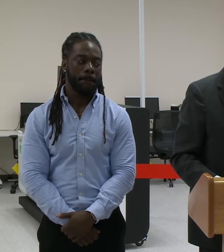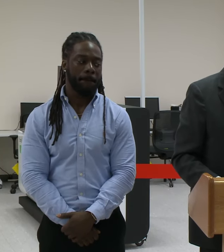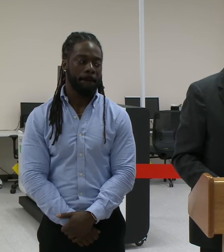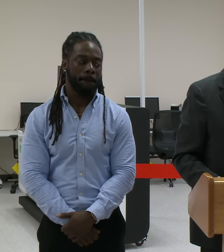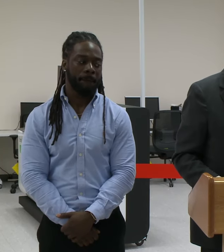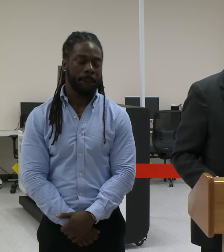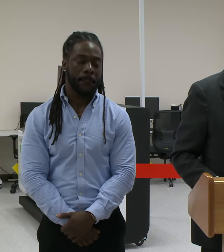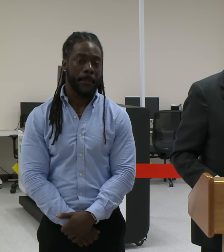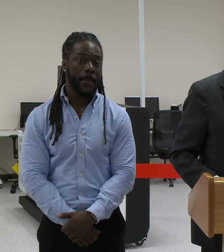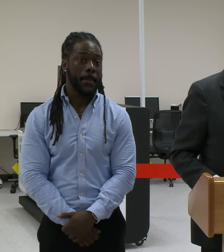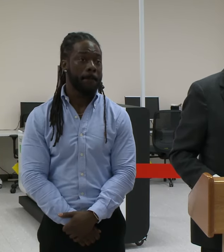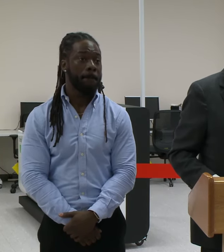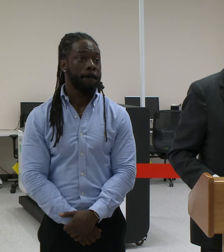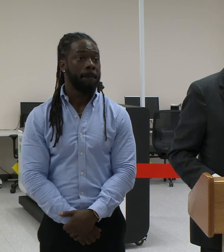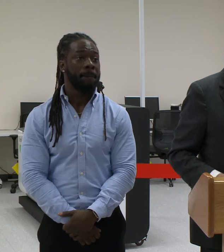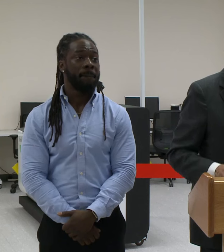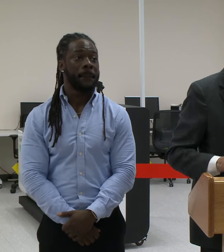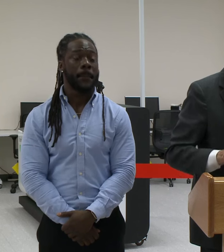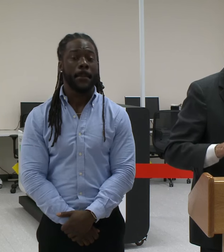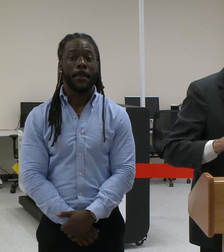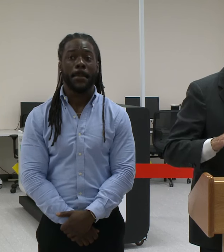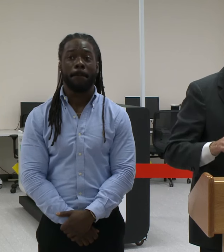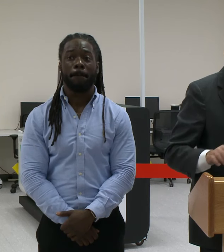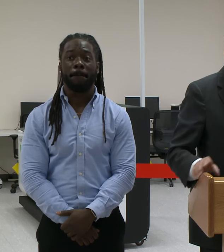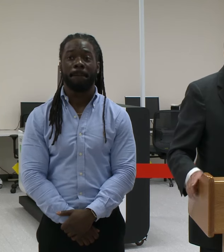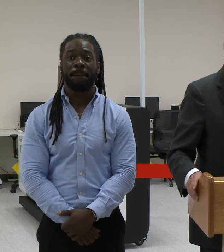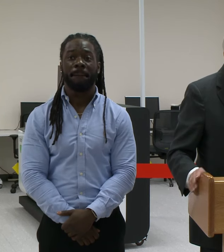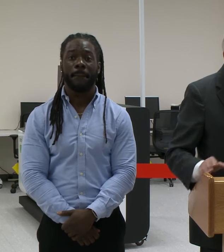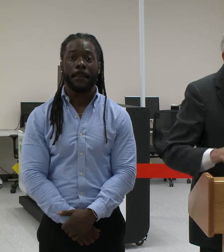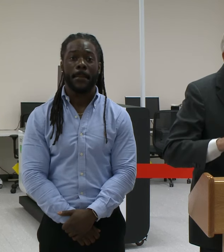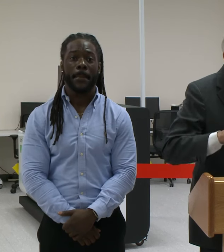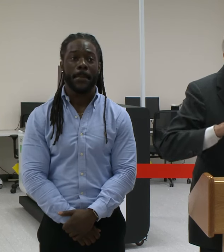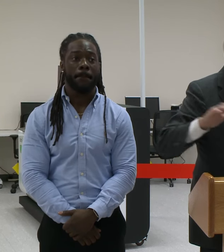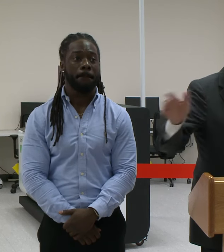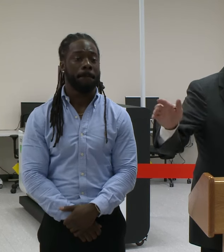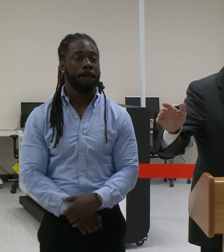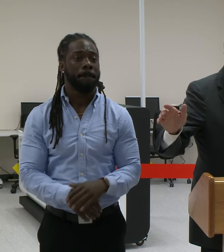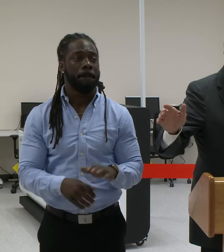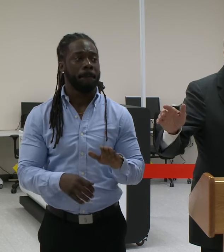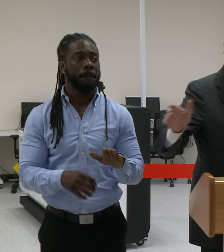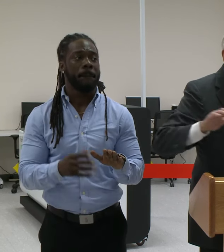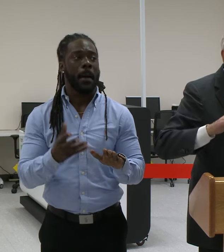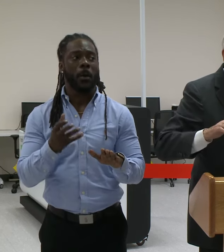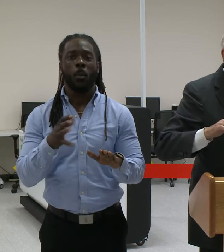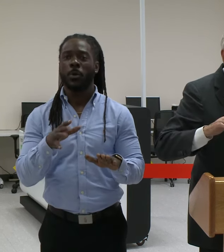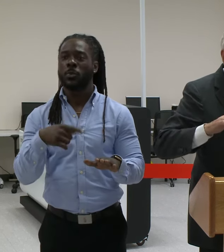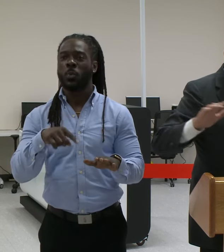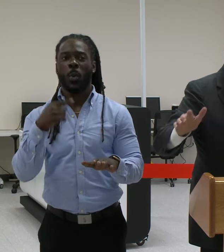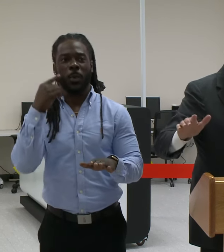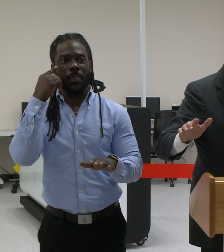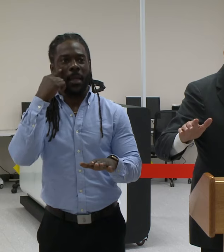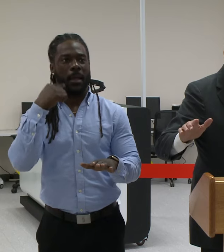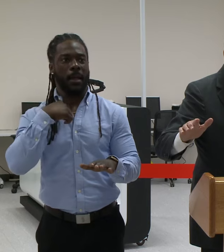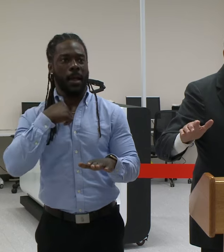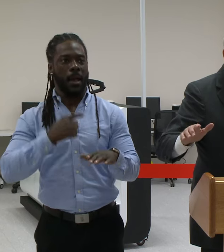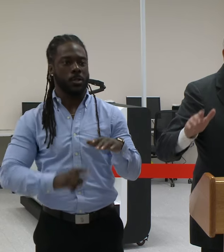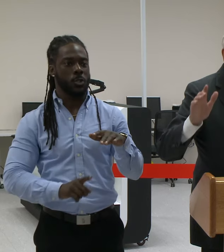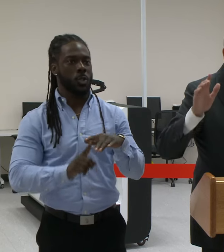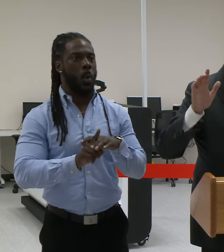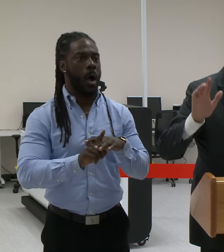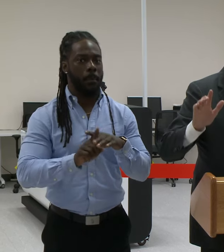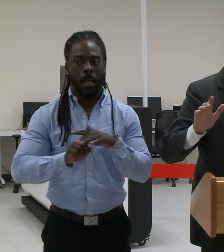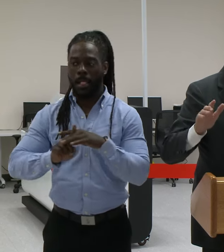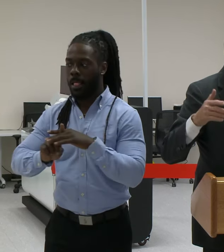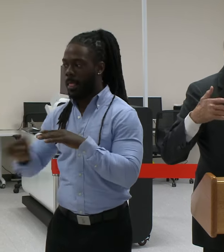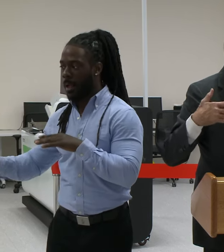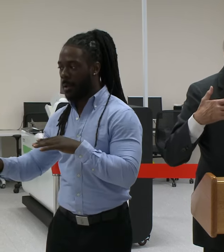Now, I don't want you to think I just sort of, you know, came and ran. I'm going to do that. But